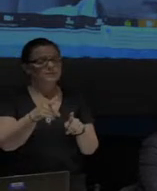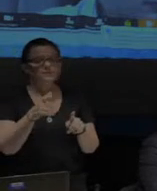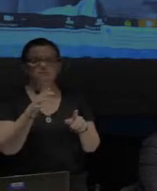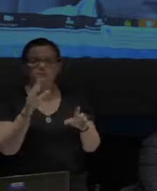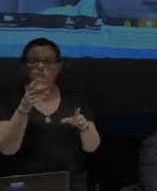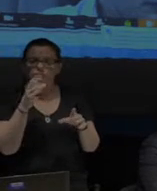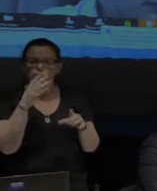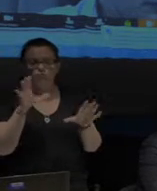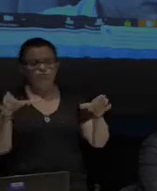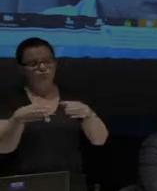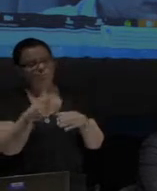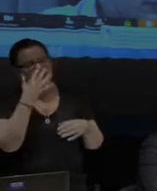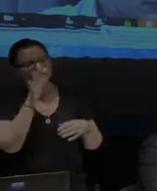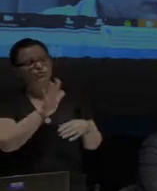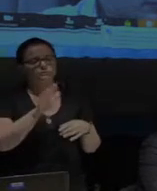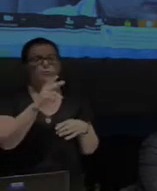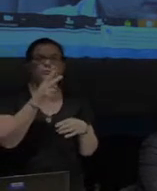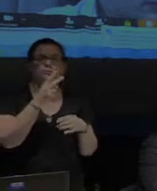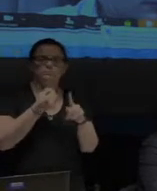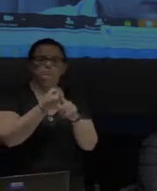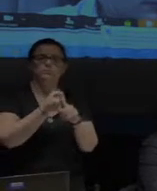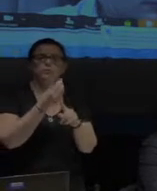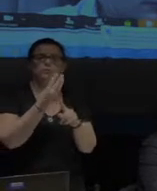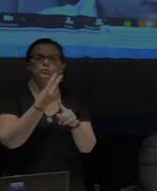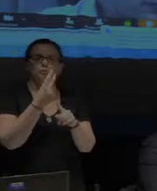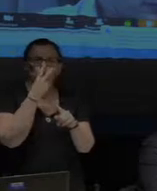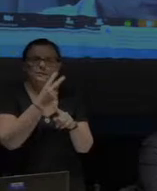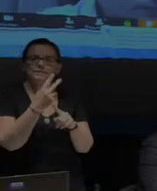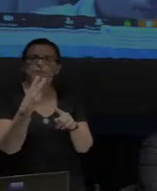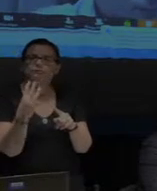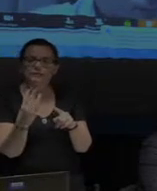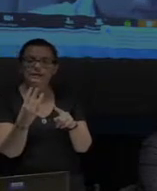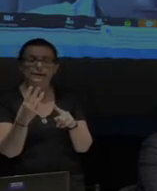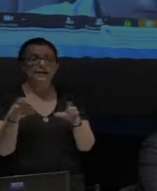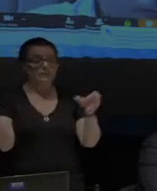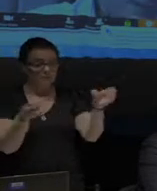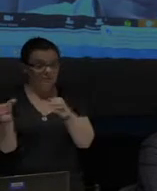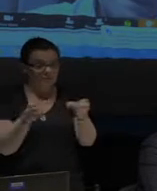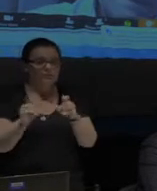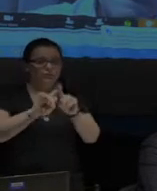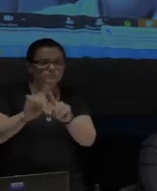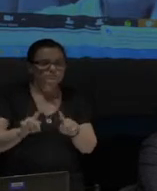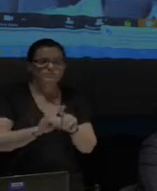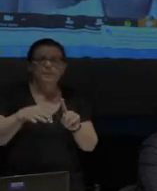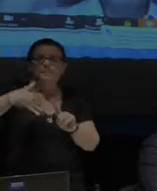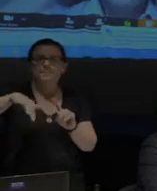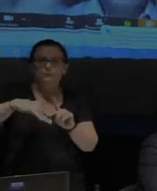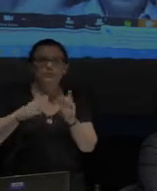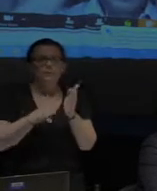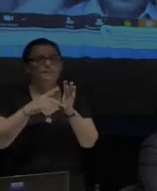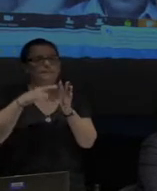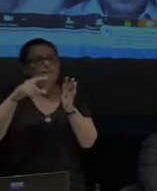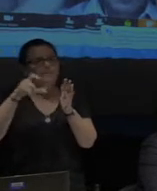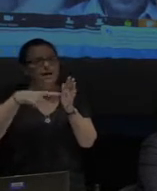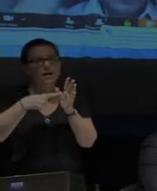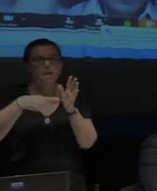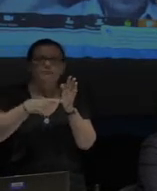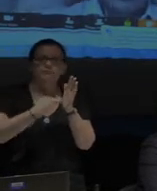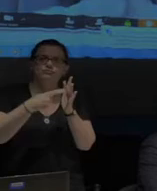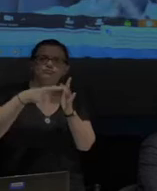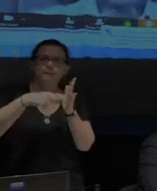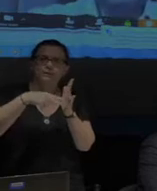23, together from all over the UK, from all sorts of skills backgrounds. So you'll have mechatronics experts, robotics experts,